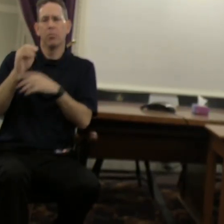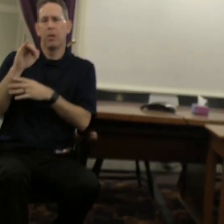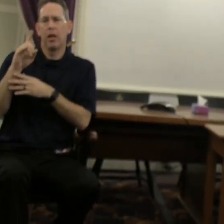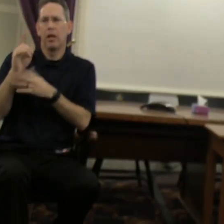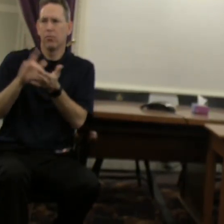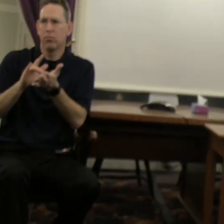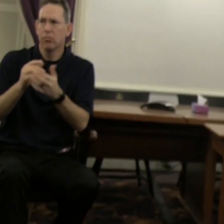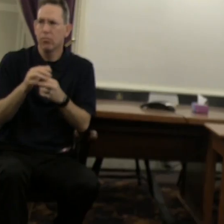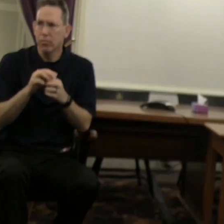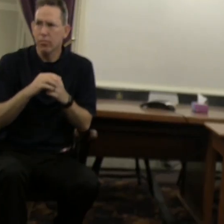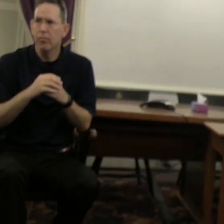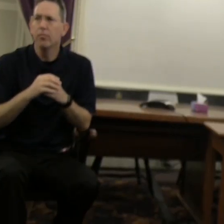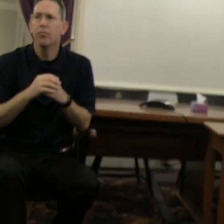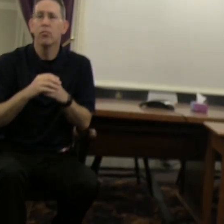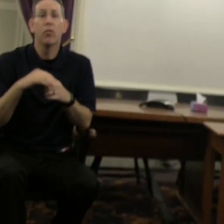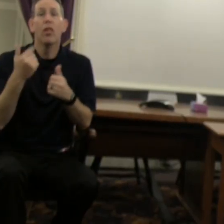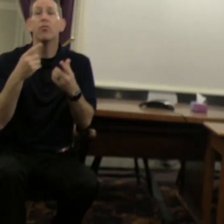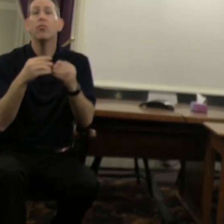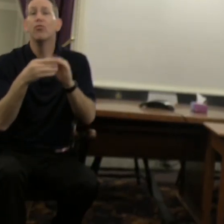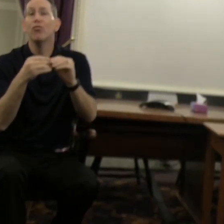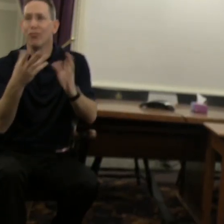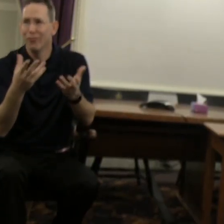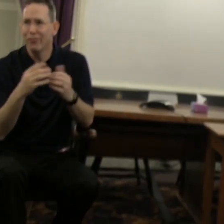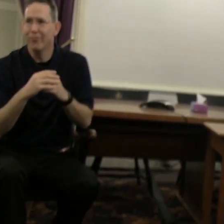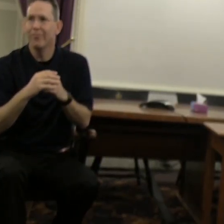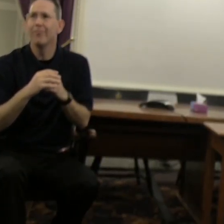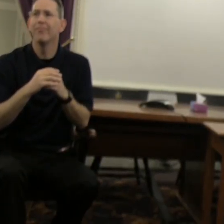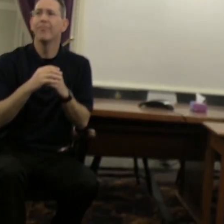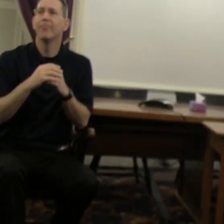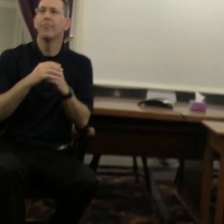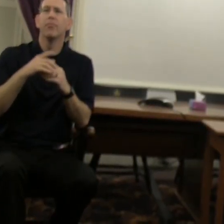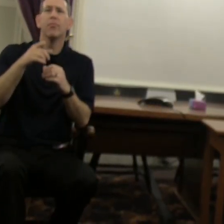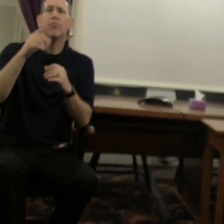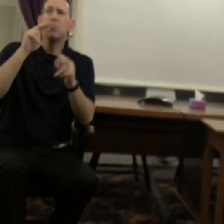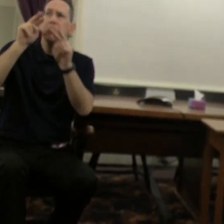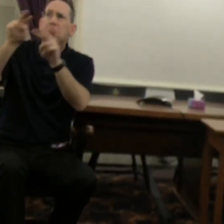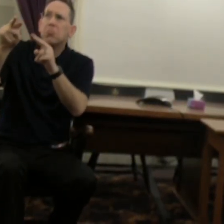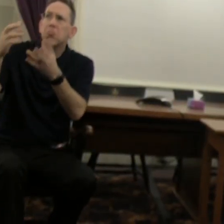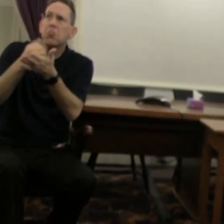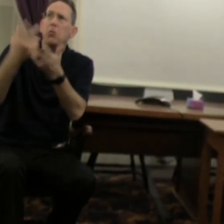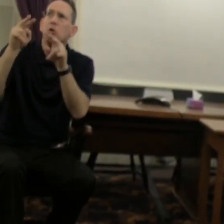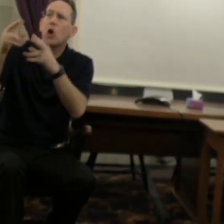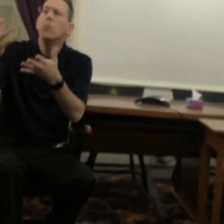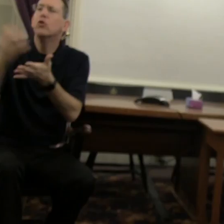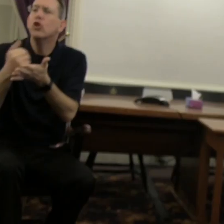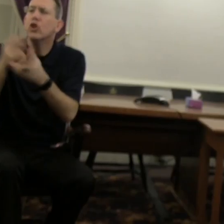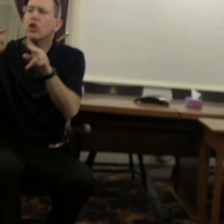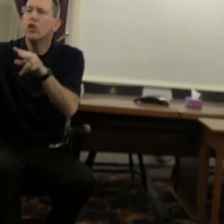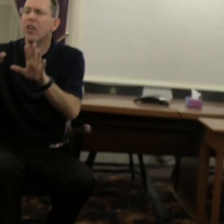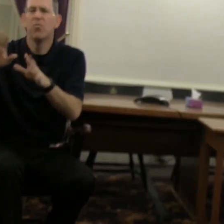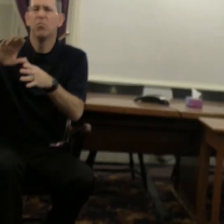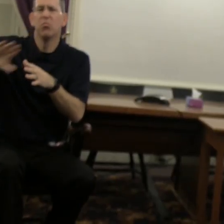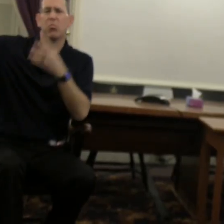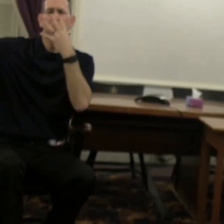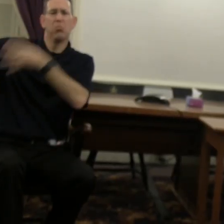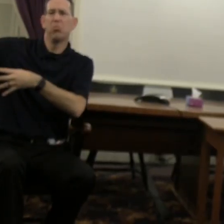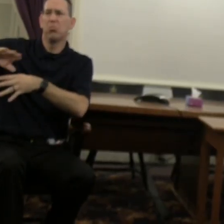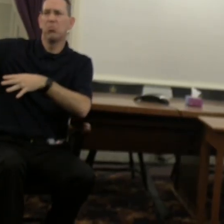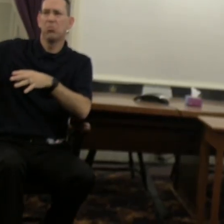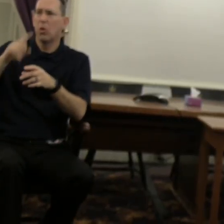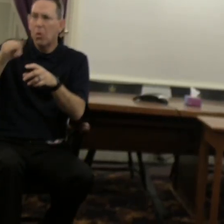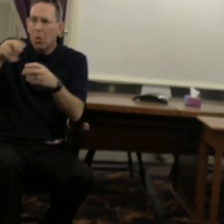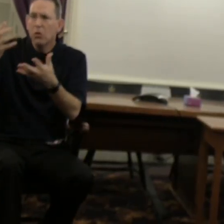single and $15,000 for a couple, more in line with thresholds in many other states. Two,